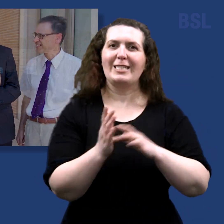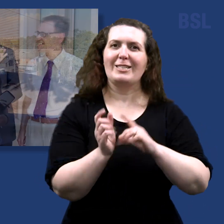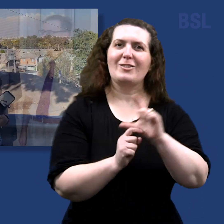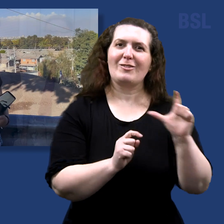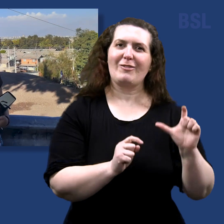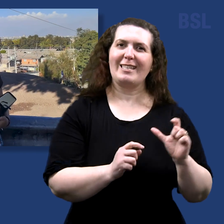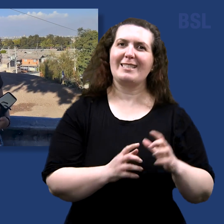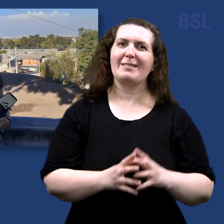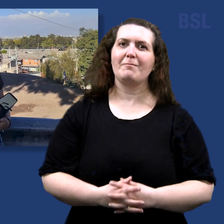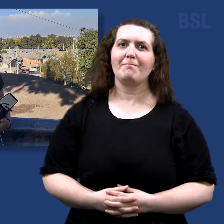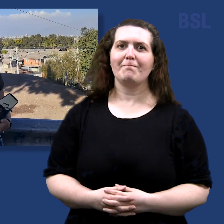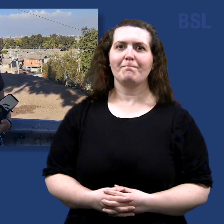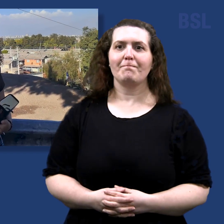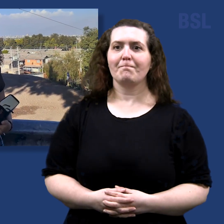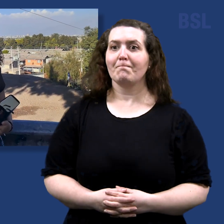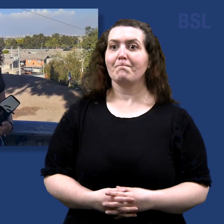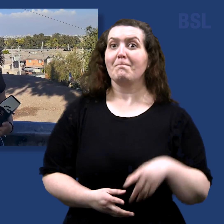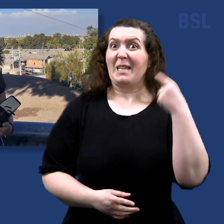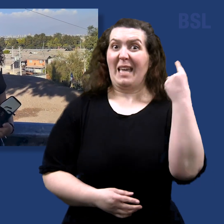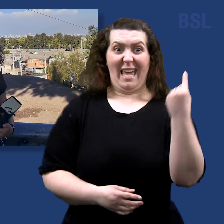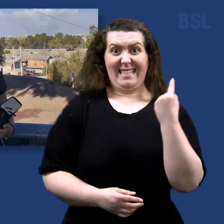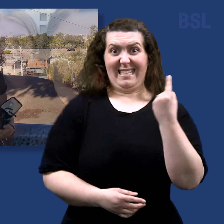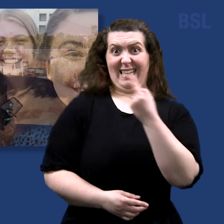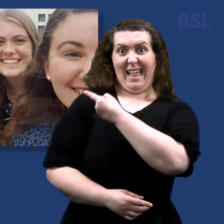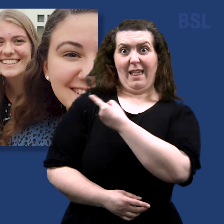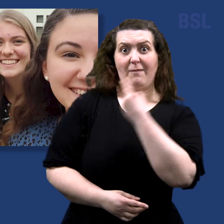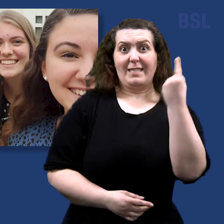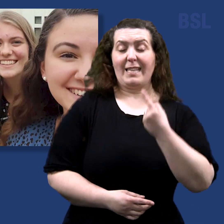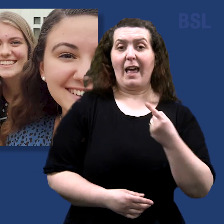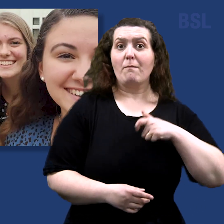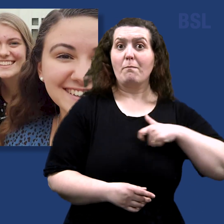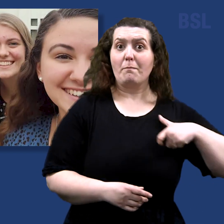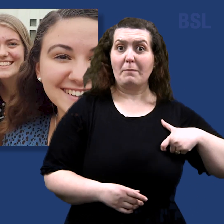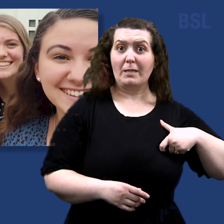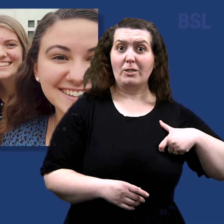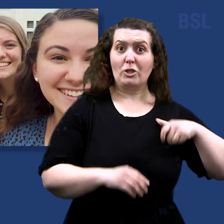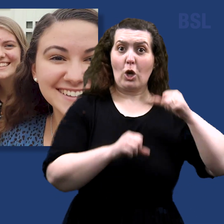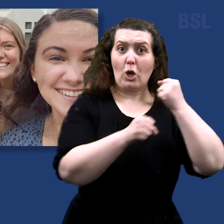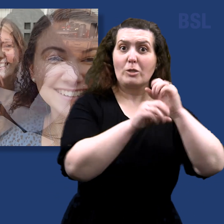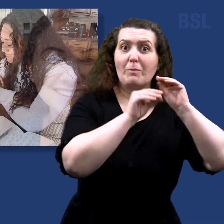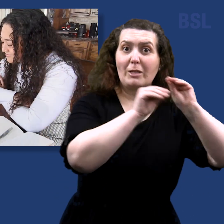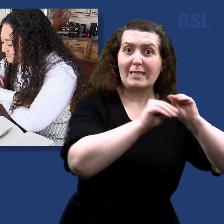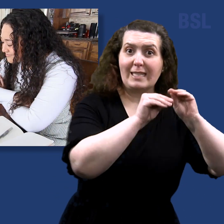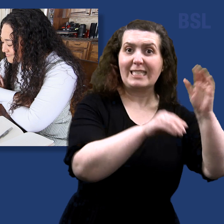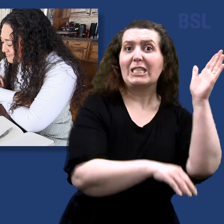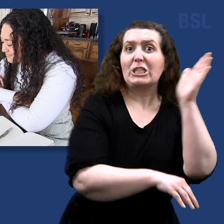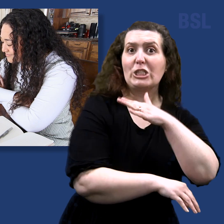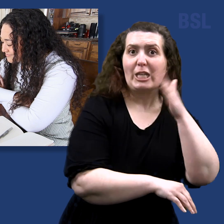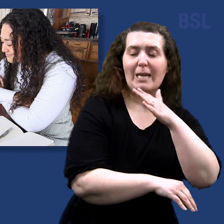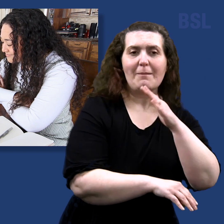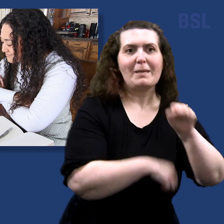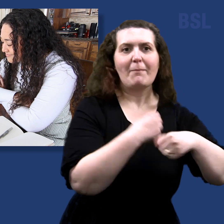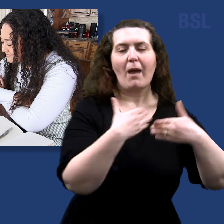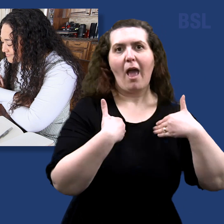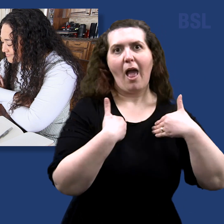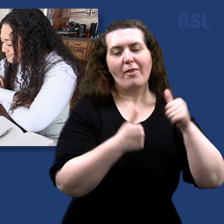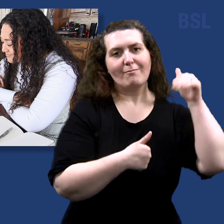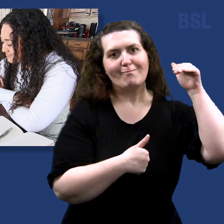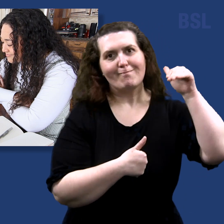After serving a teaching mission for six months in Santiago, Chile, health concerns brought Sister Kenny Kenny home to Harriman,